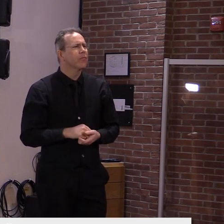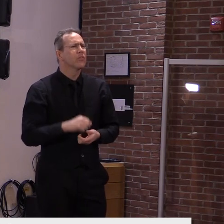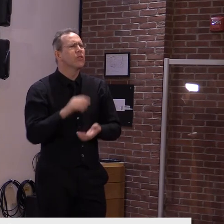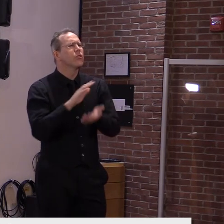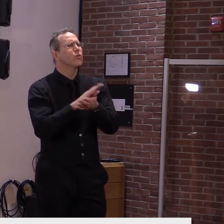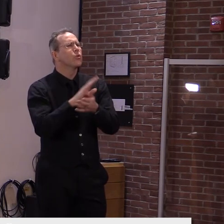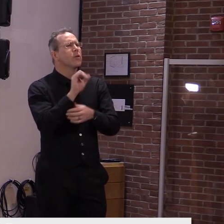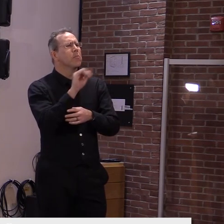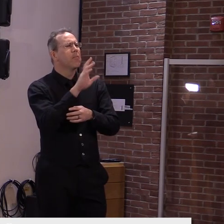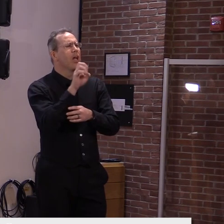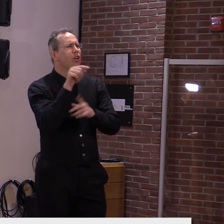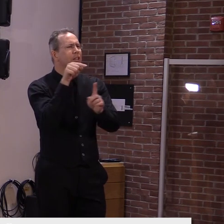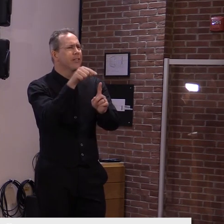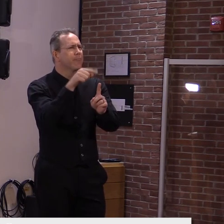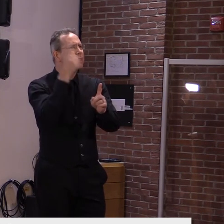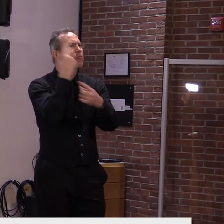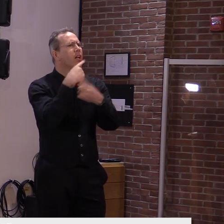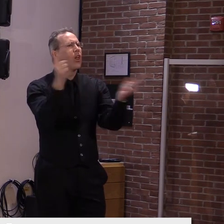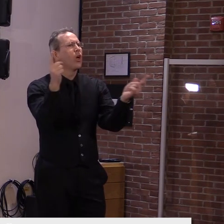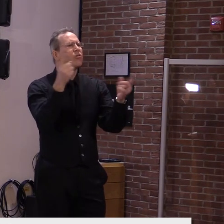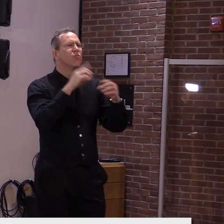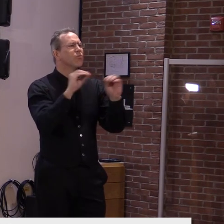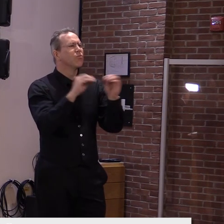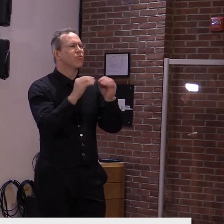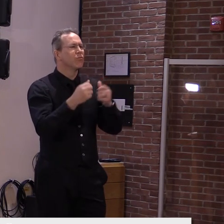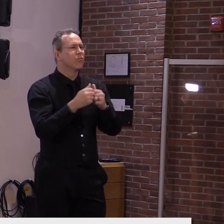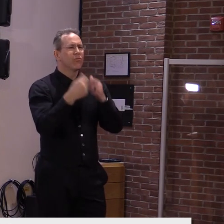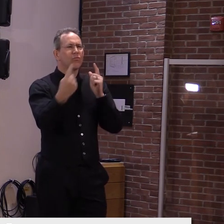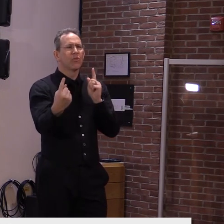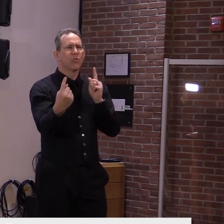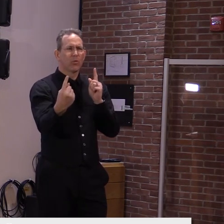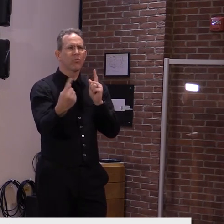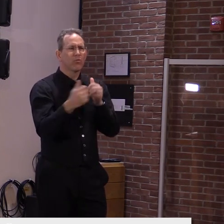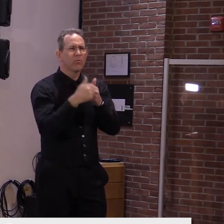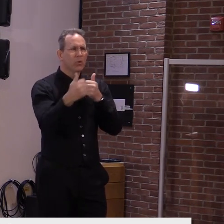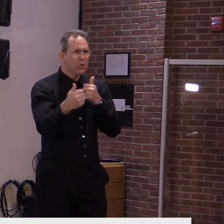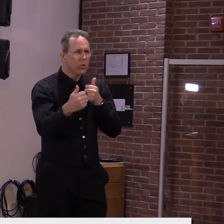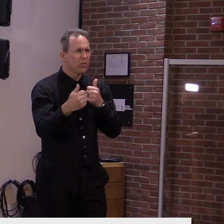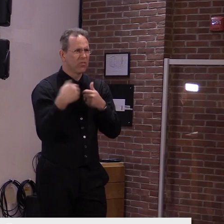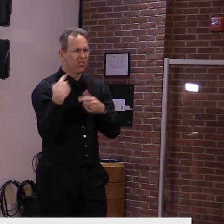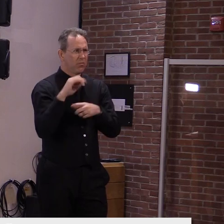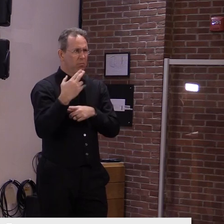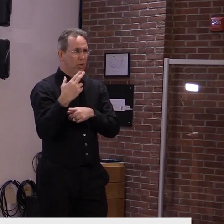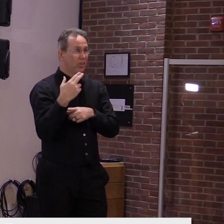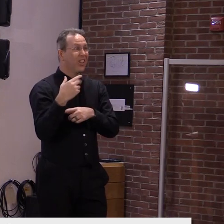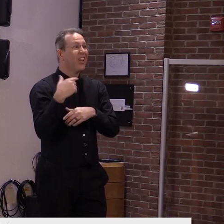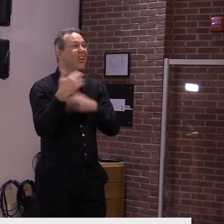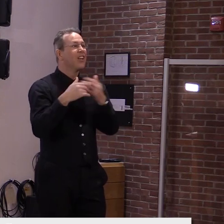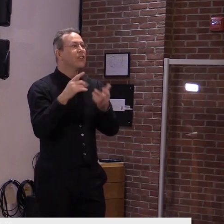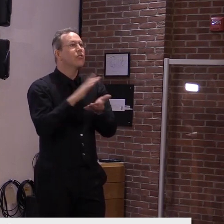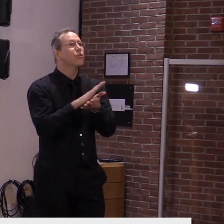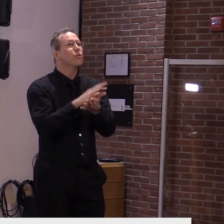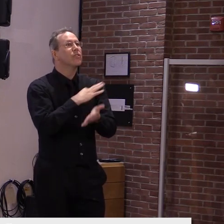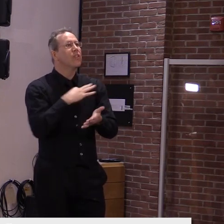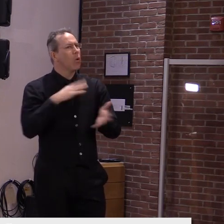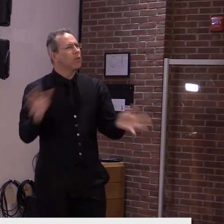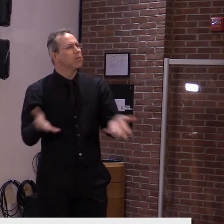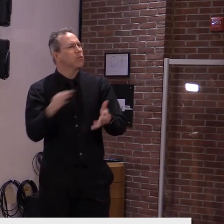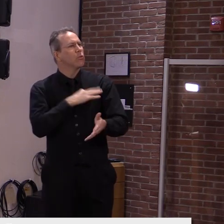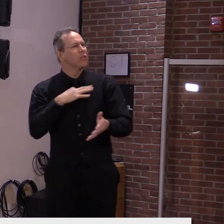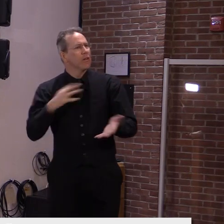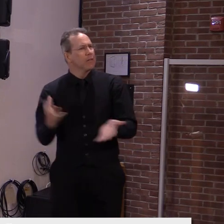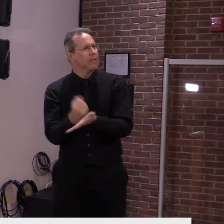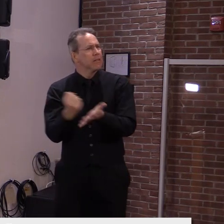March 9th and March 30th to accommodate vaccine clinics for school staff. We've been hearing from parents who are angry that